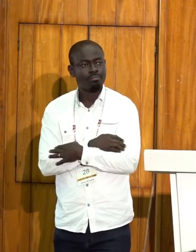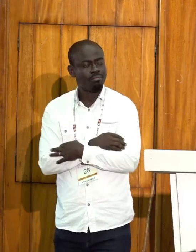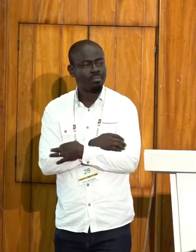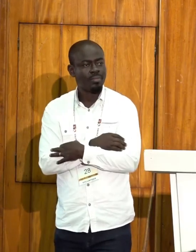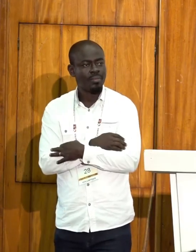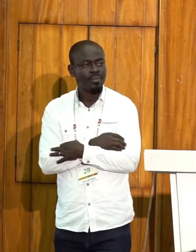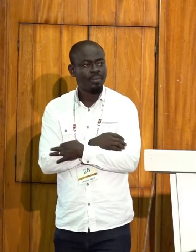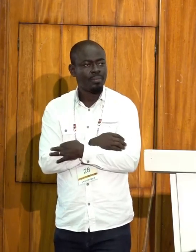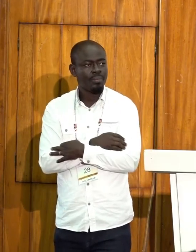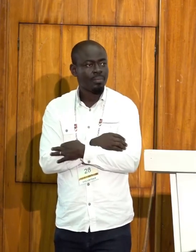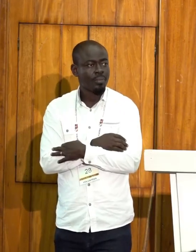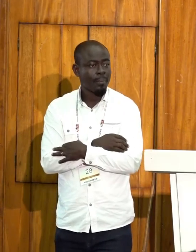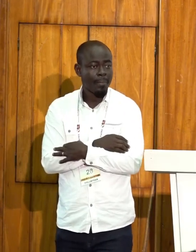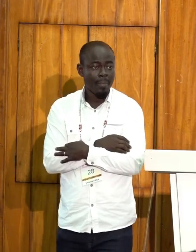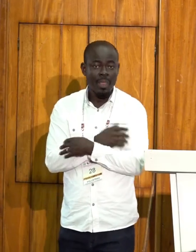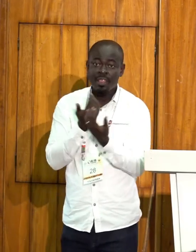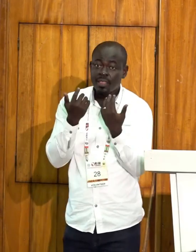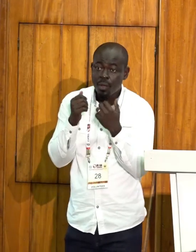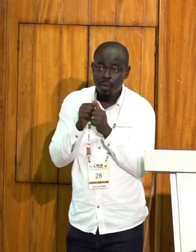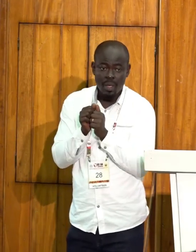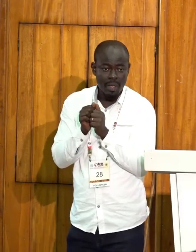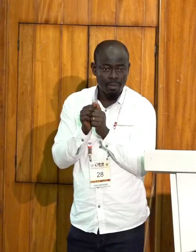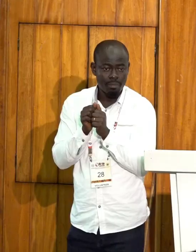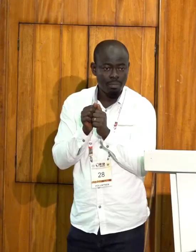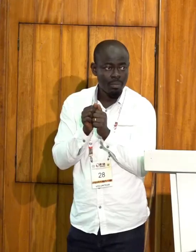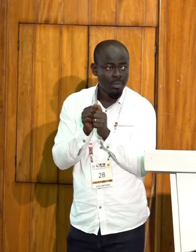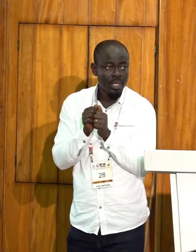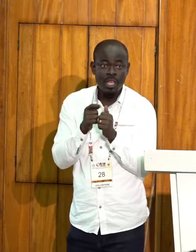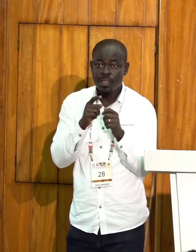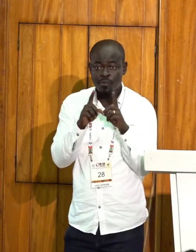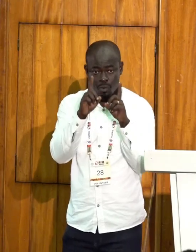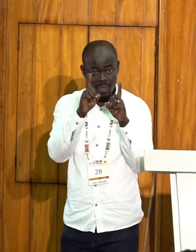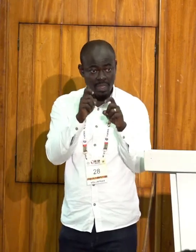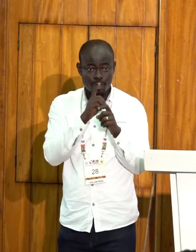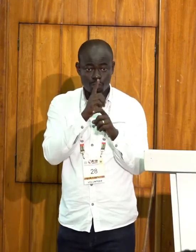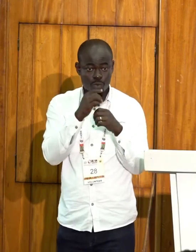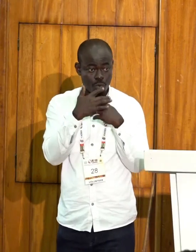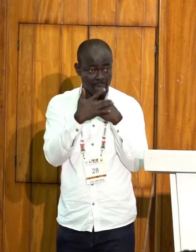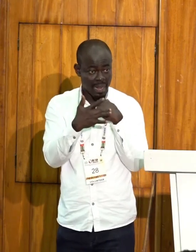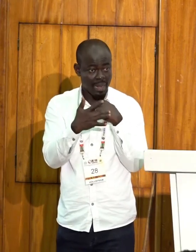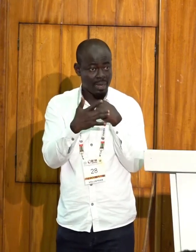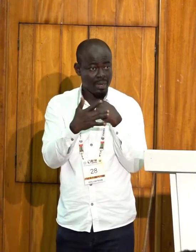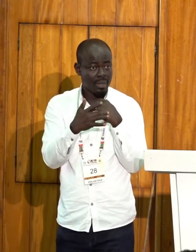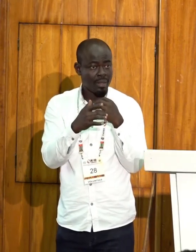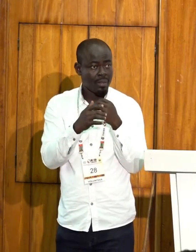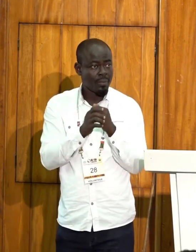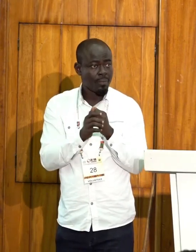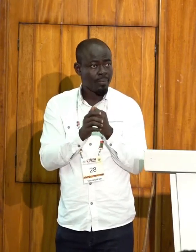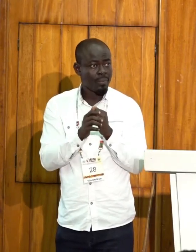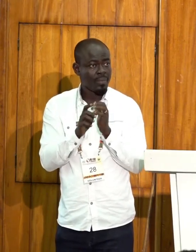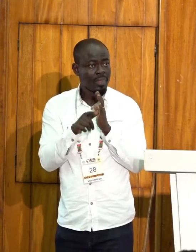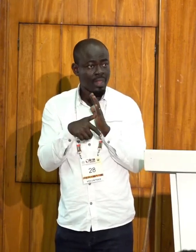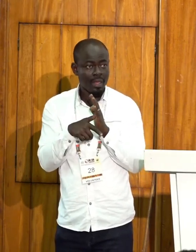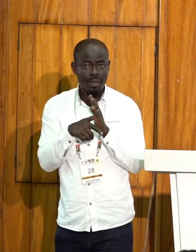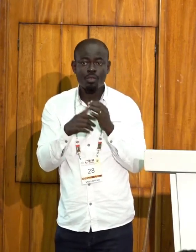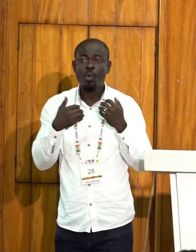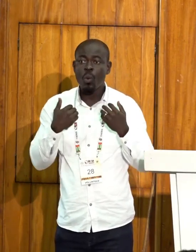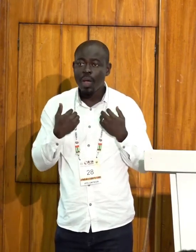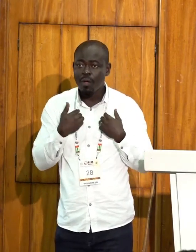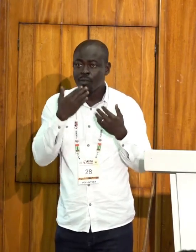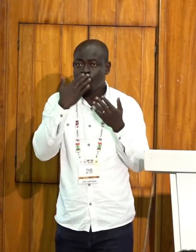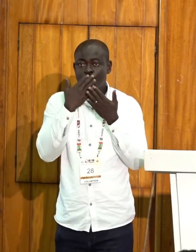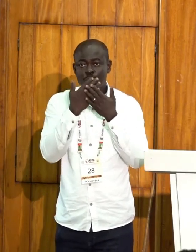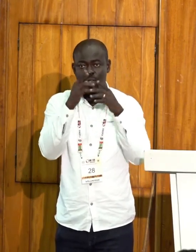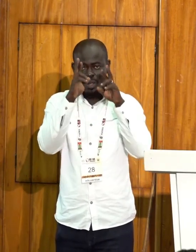was arguments that only if you test through blood, then you're gonna get good